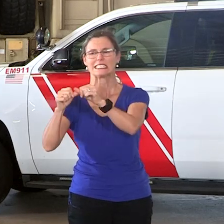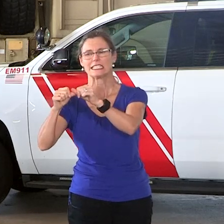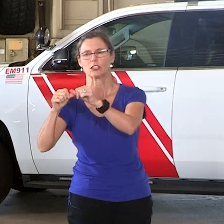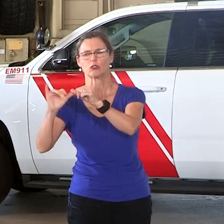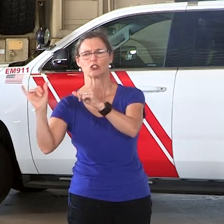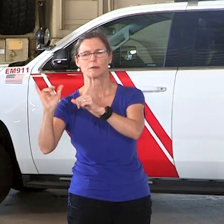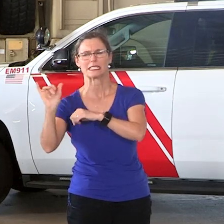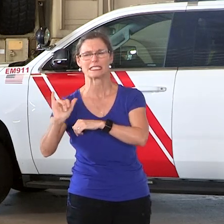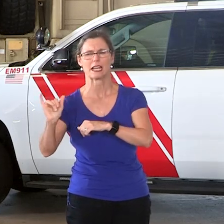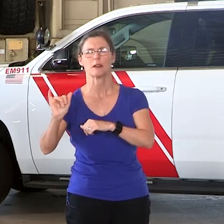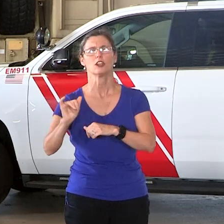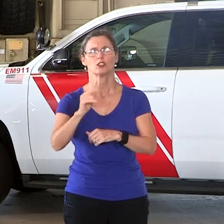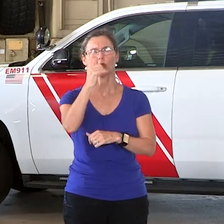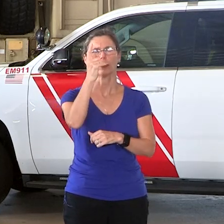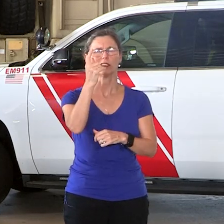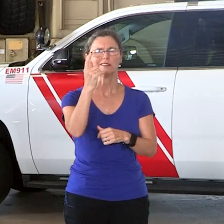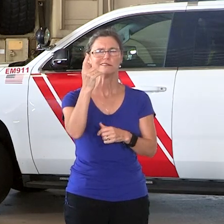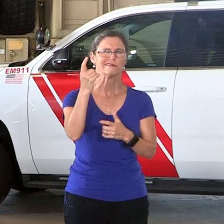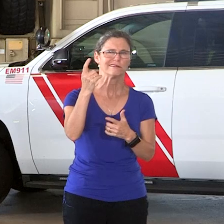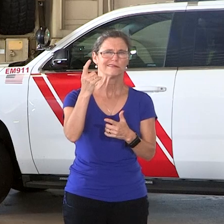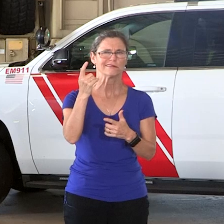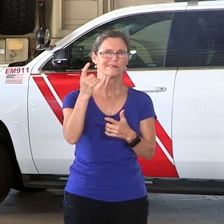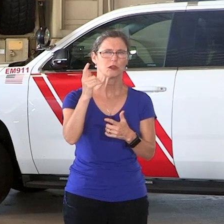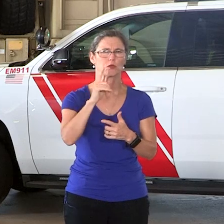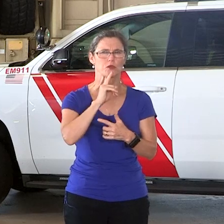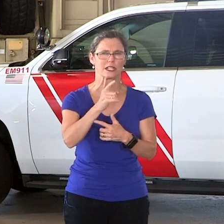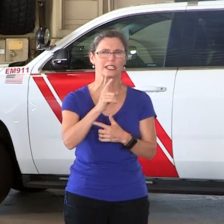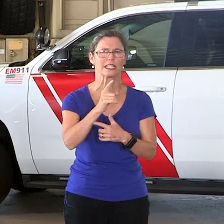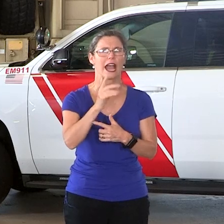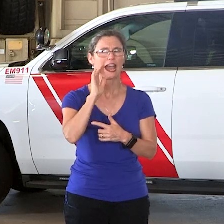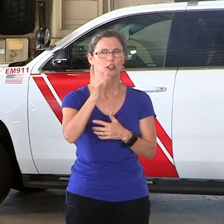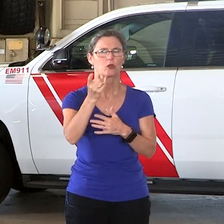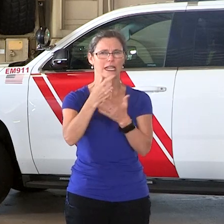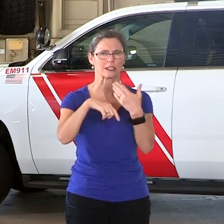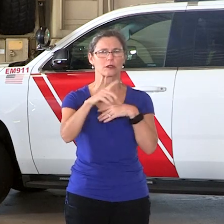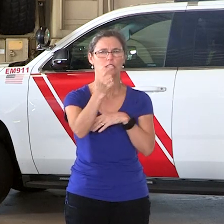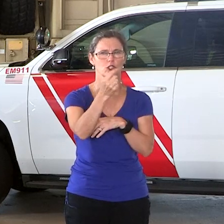same schedule. We'll advise next week what the following week's schedule will be.